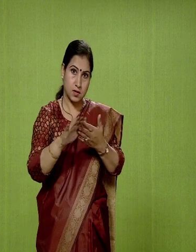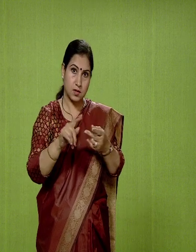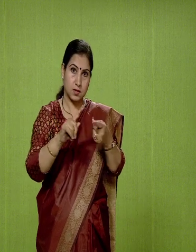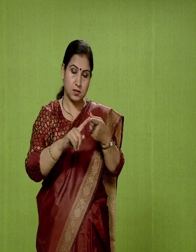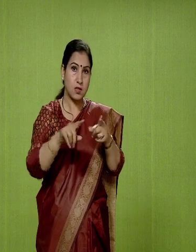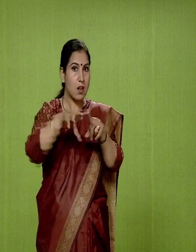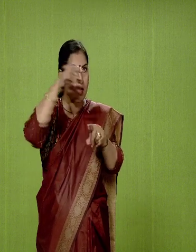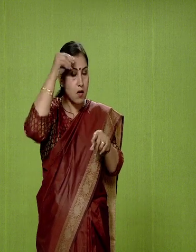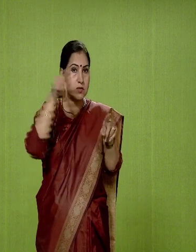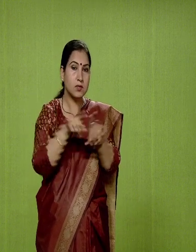Also, we learnt